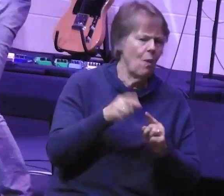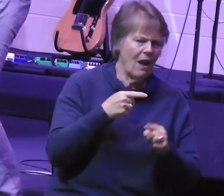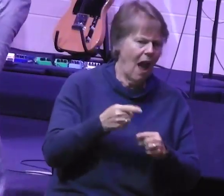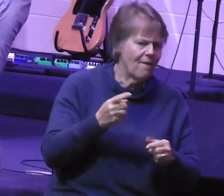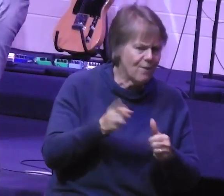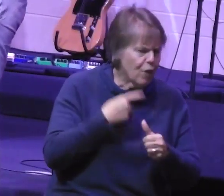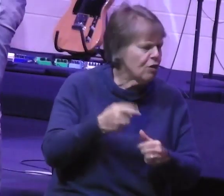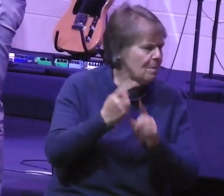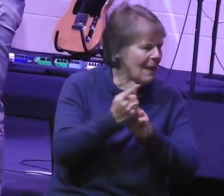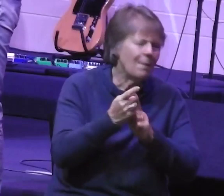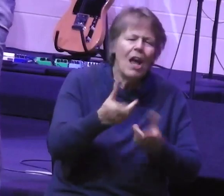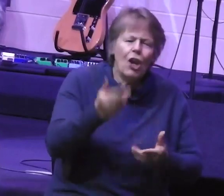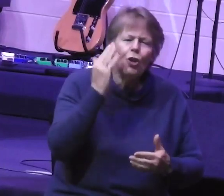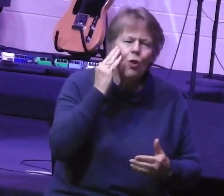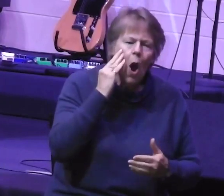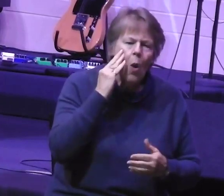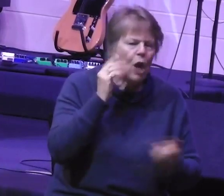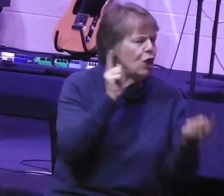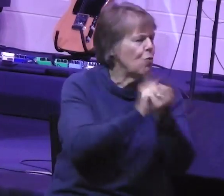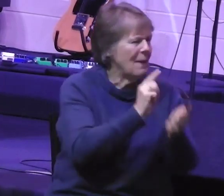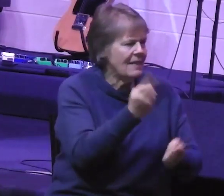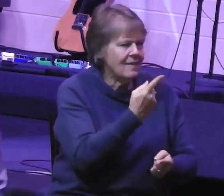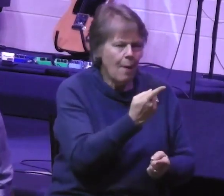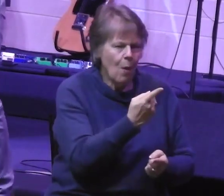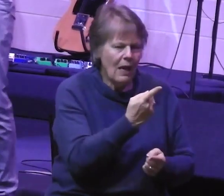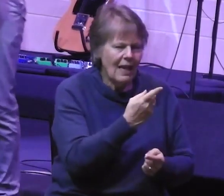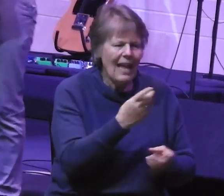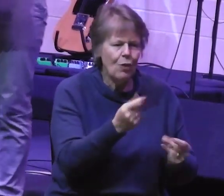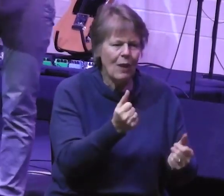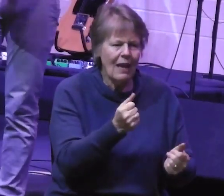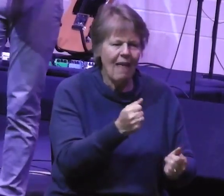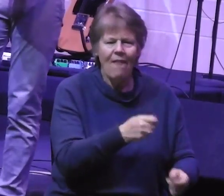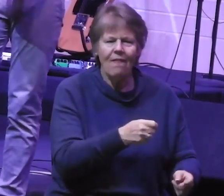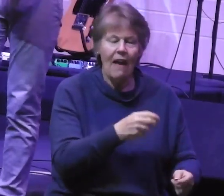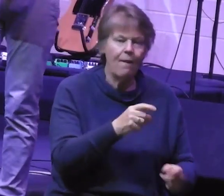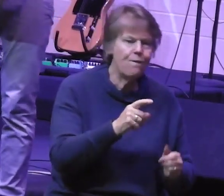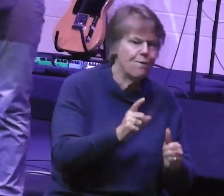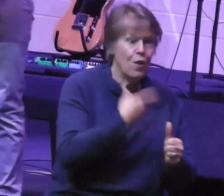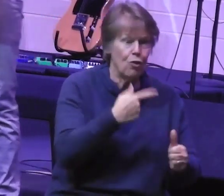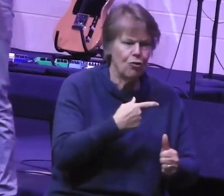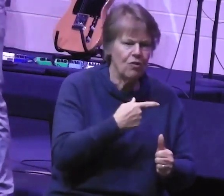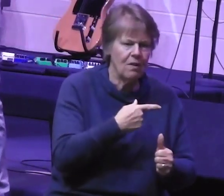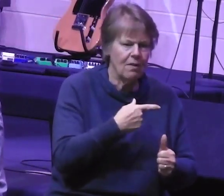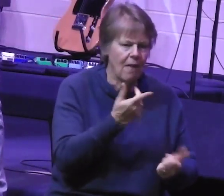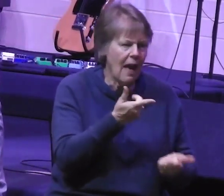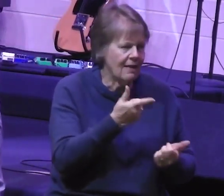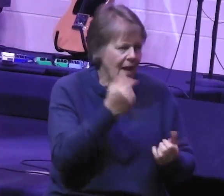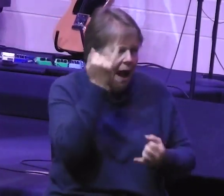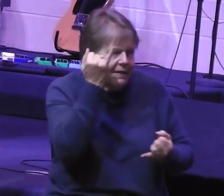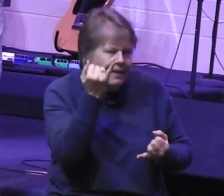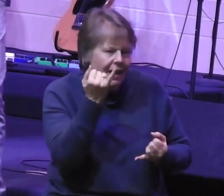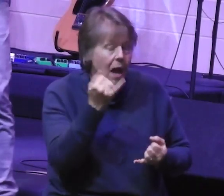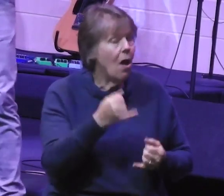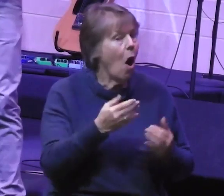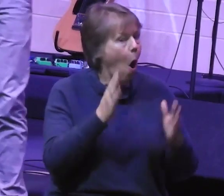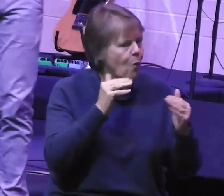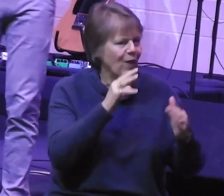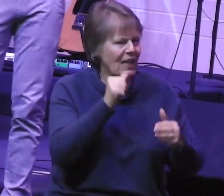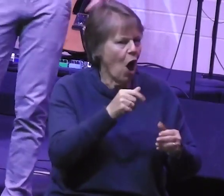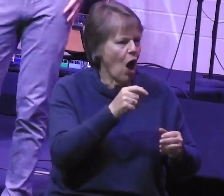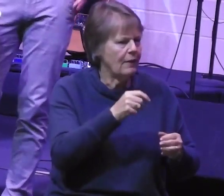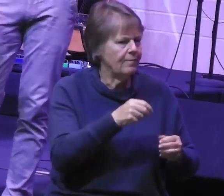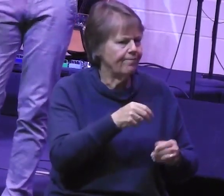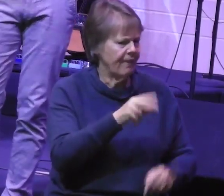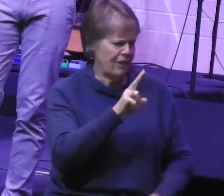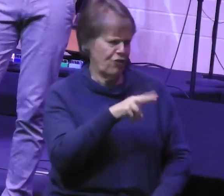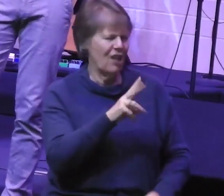right? You meet somebody and you immediately kind of make a first impression. Hopefully not a judgment, but sometimes the first impression is a bit of a